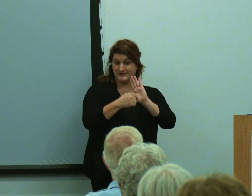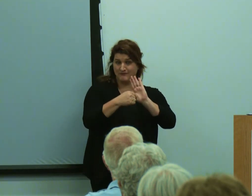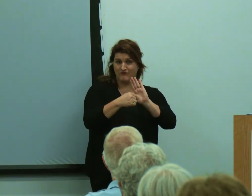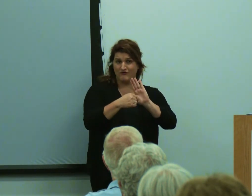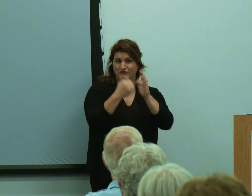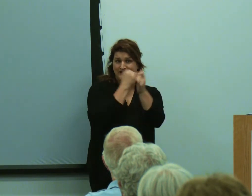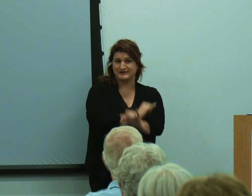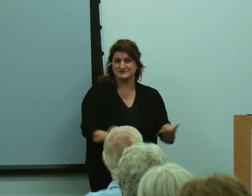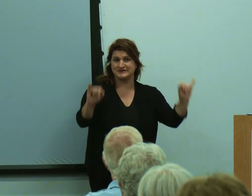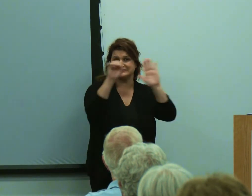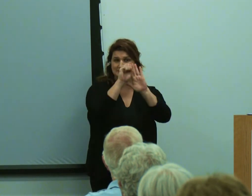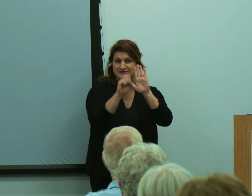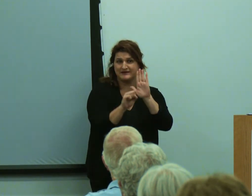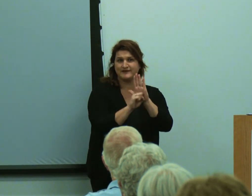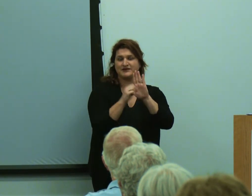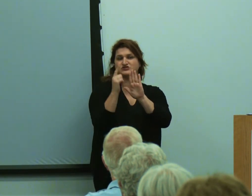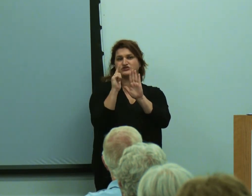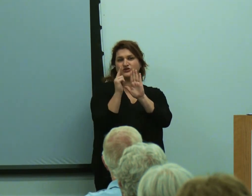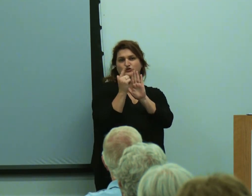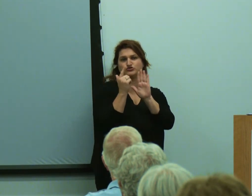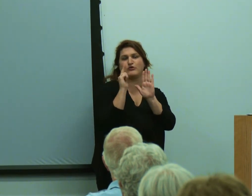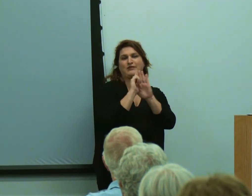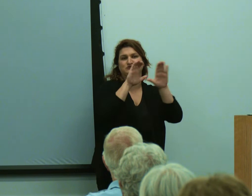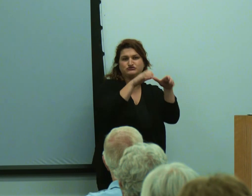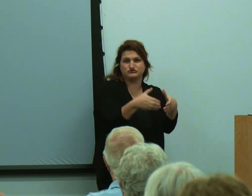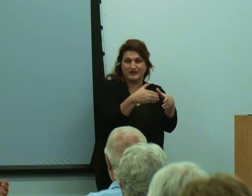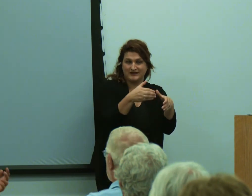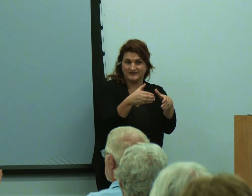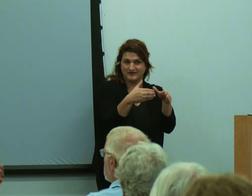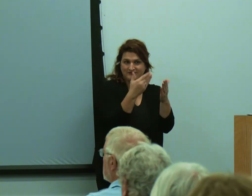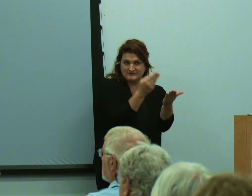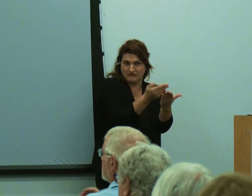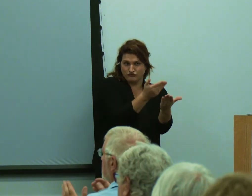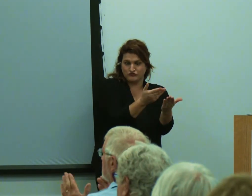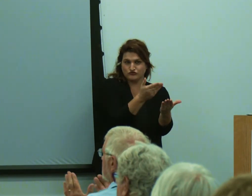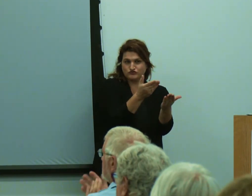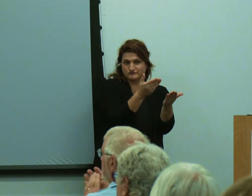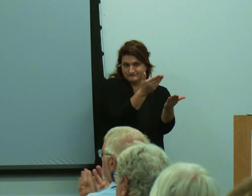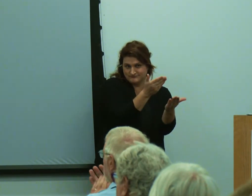independent state legislative doctrine. Please welcome Gary.